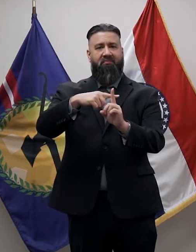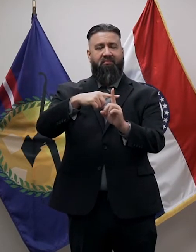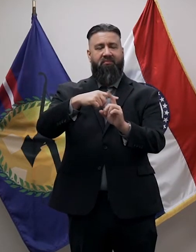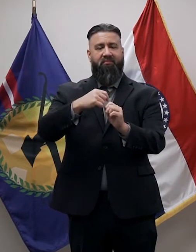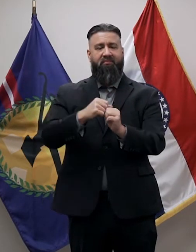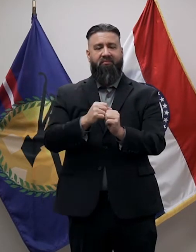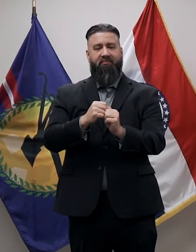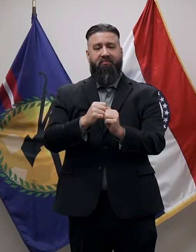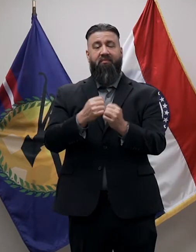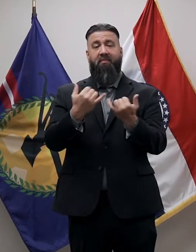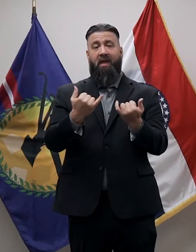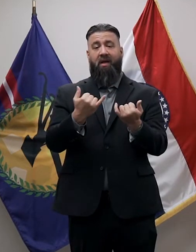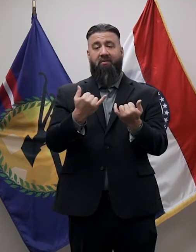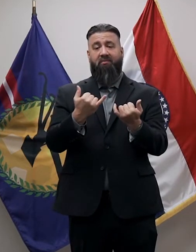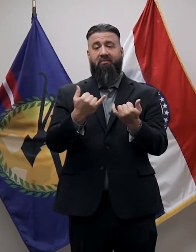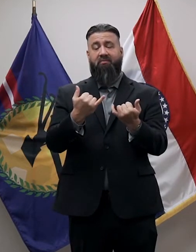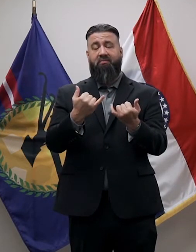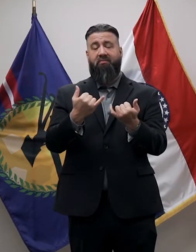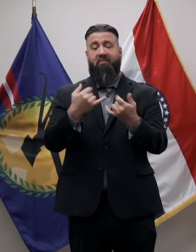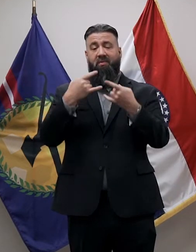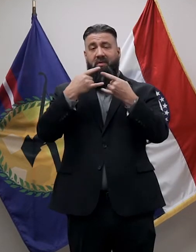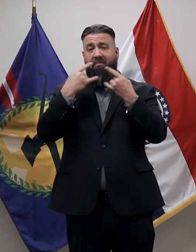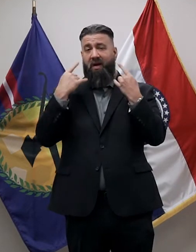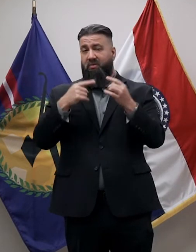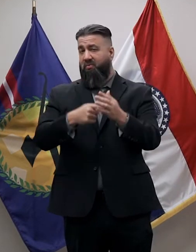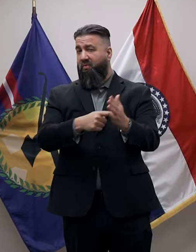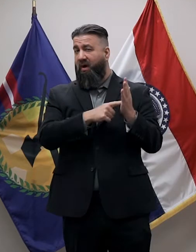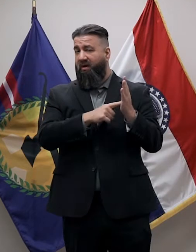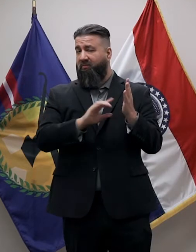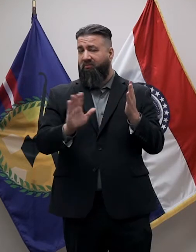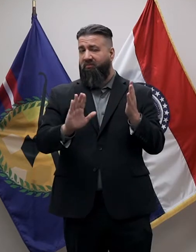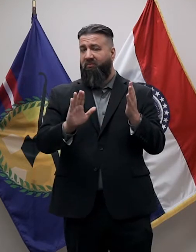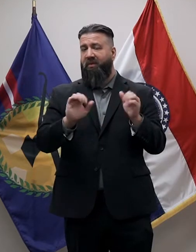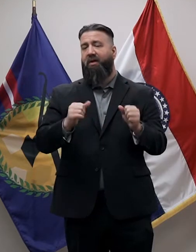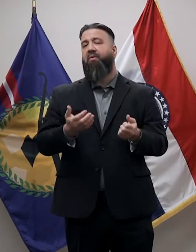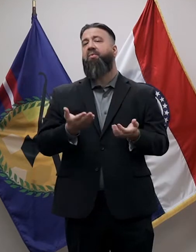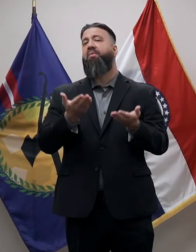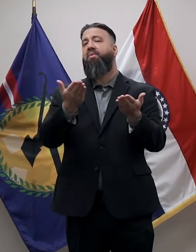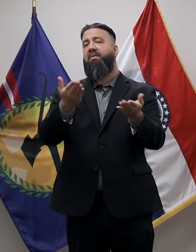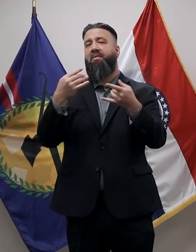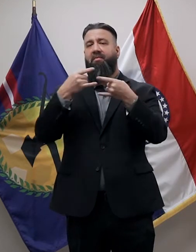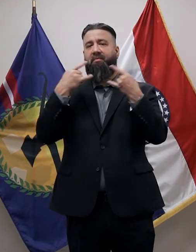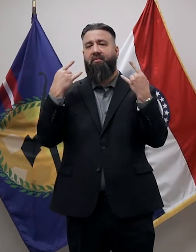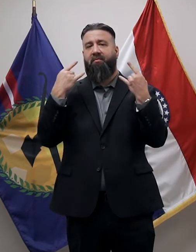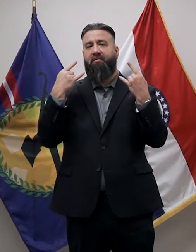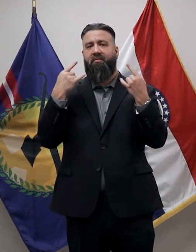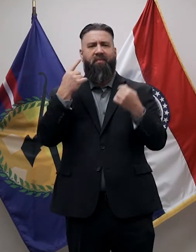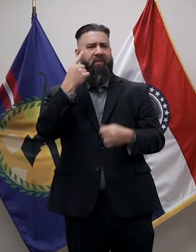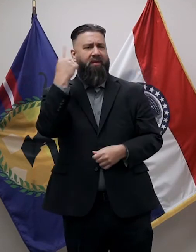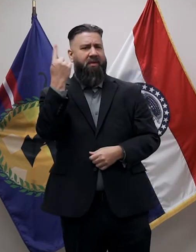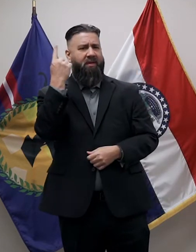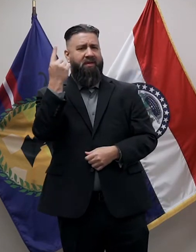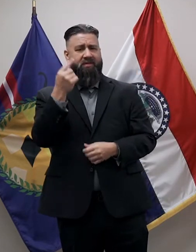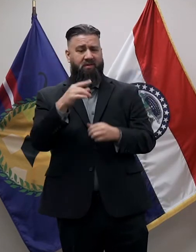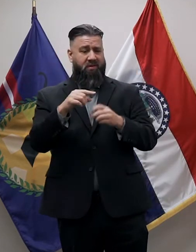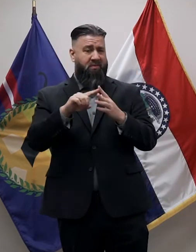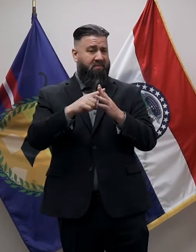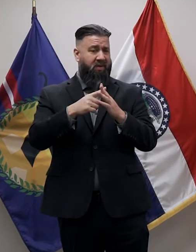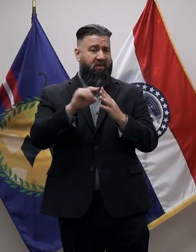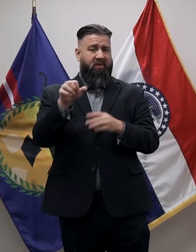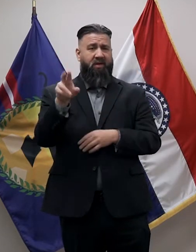mask recommendation. Consider this. At the beginning of January, our 7-day average of daily cases